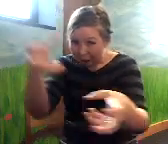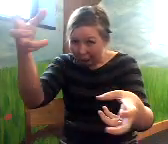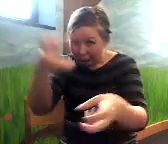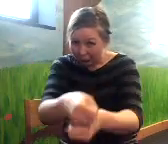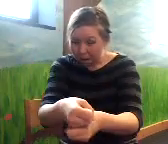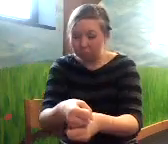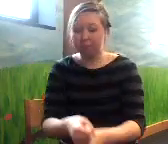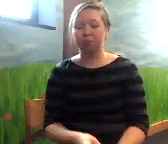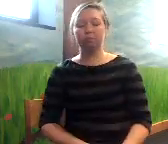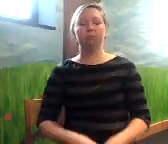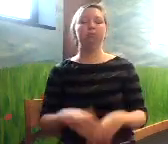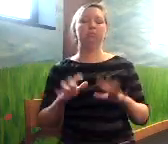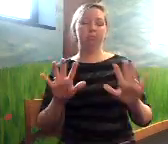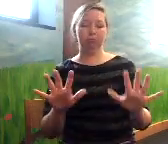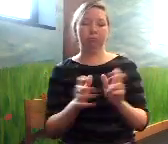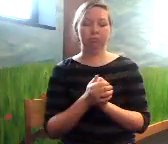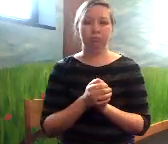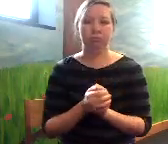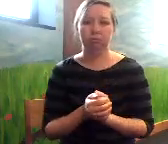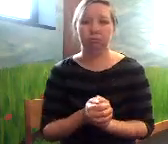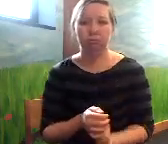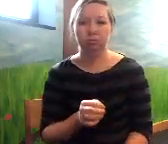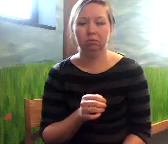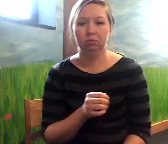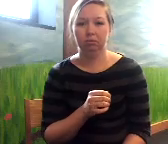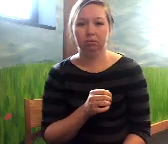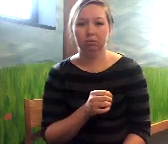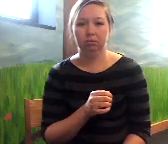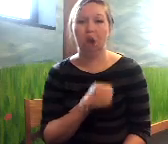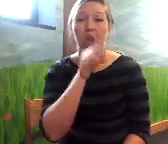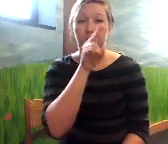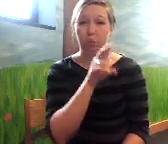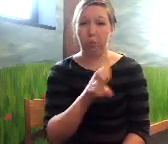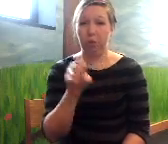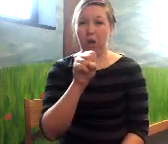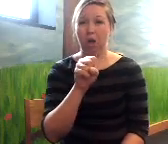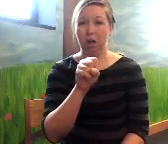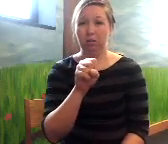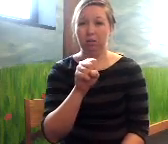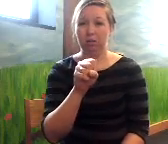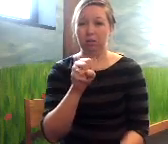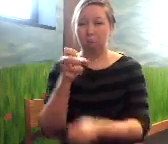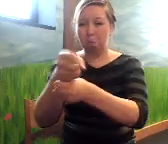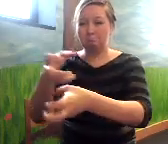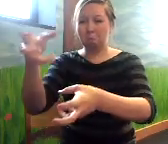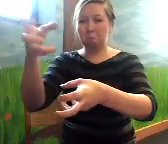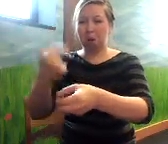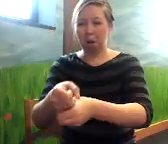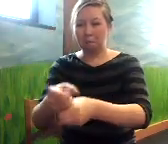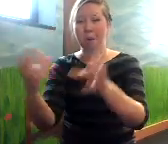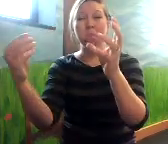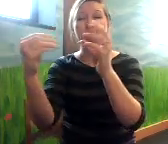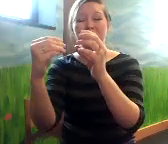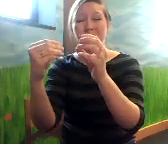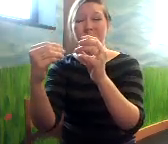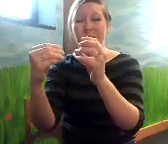than all of the armies dropped in World War II combined. That's the U.S., the British,